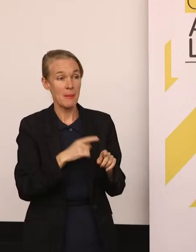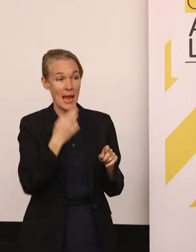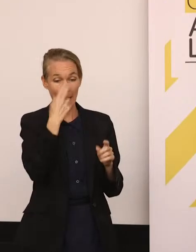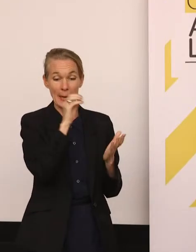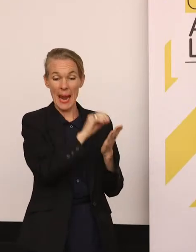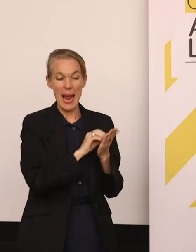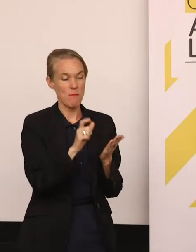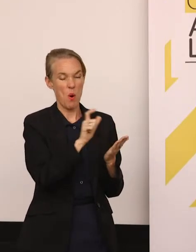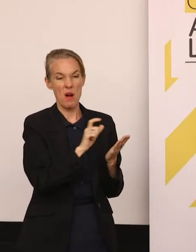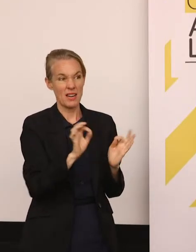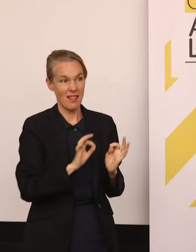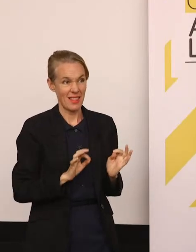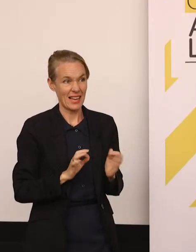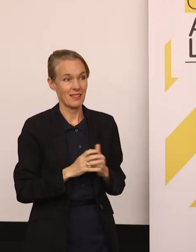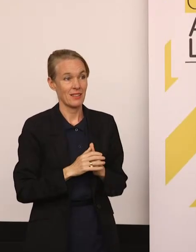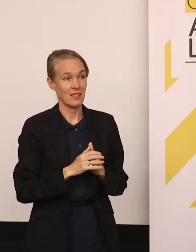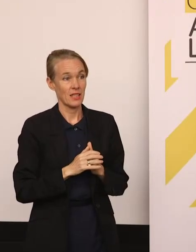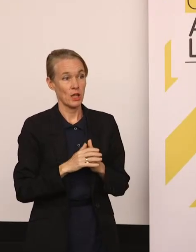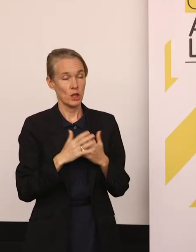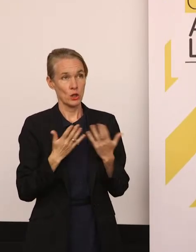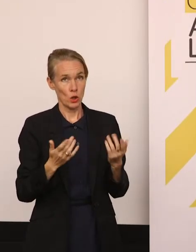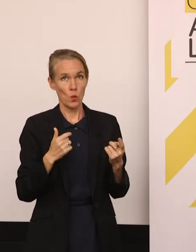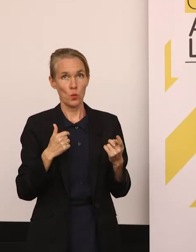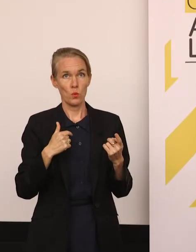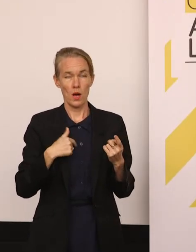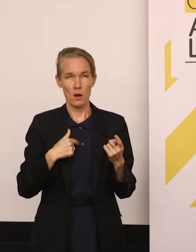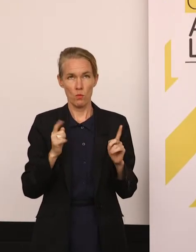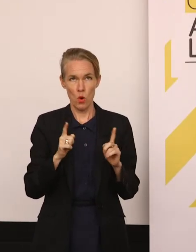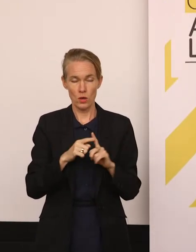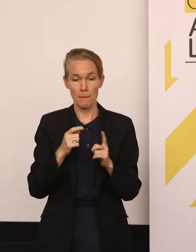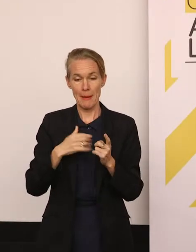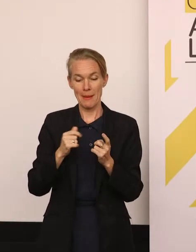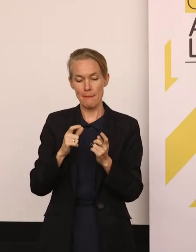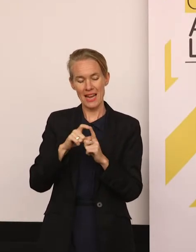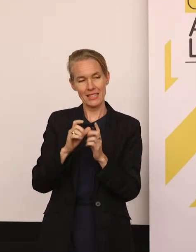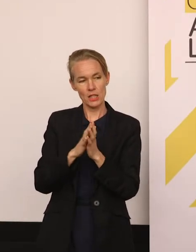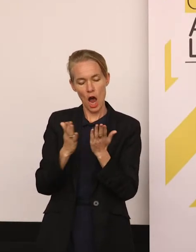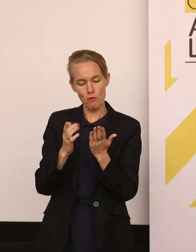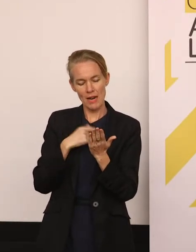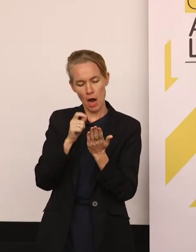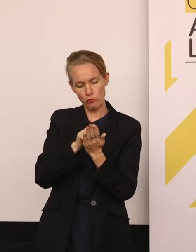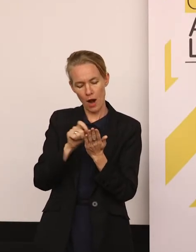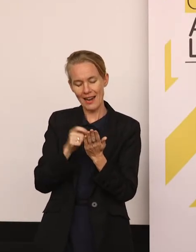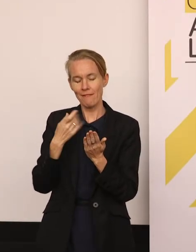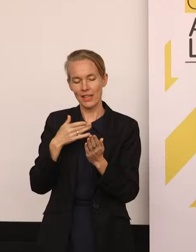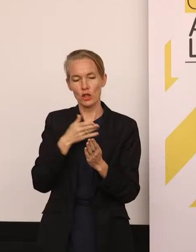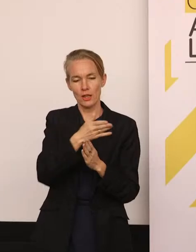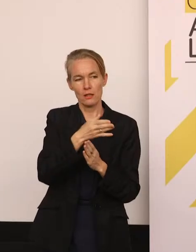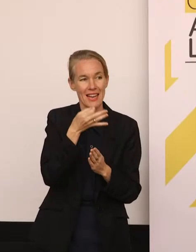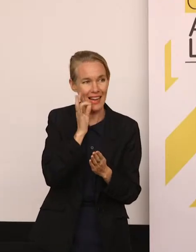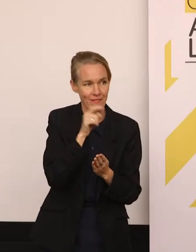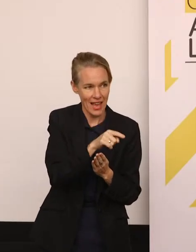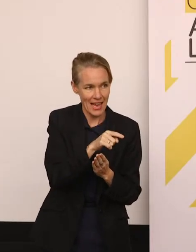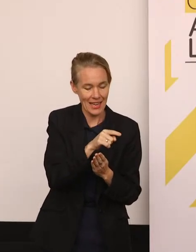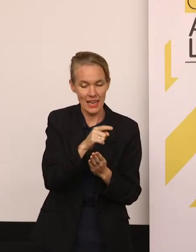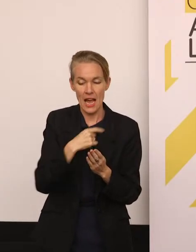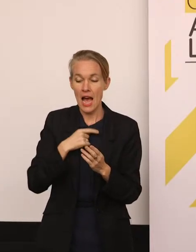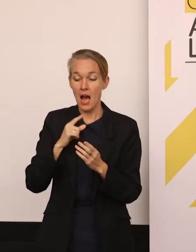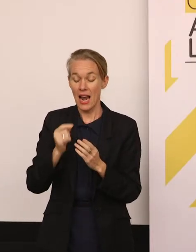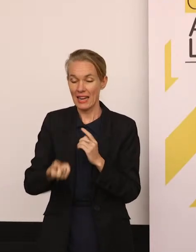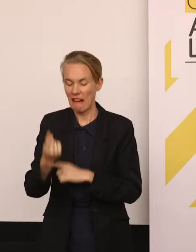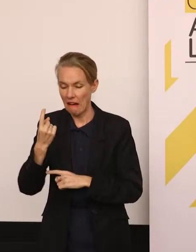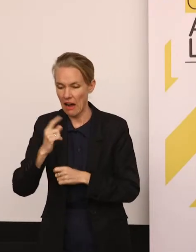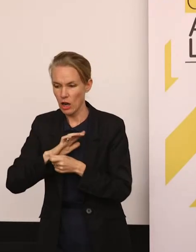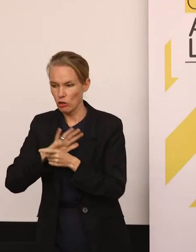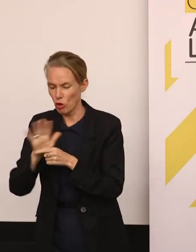return to our homes, we write down in our diaries that we went to the cafe. Later on, I test positive for COVID-19. I tell the contact tracers I was at that cafe.